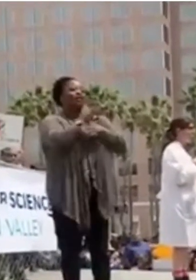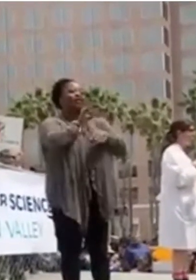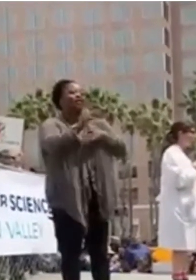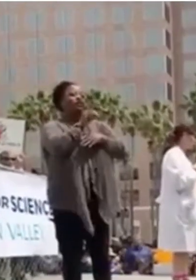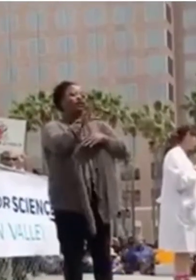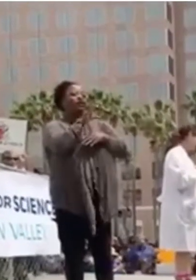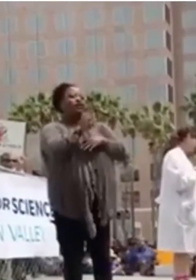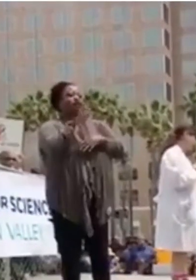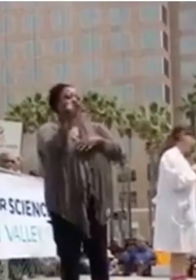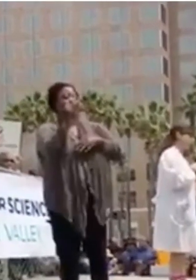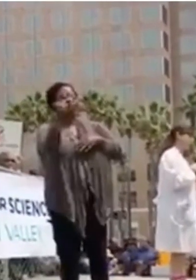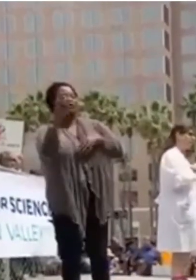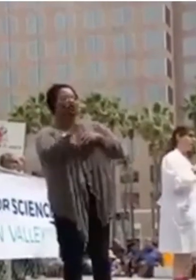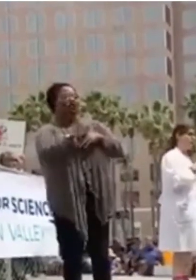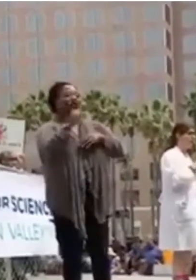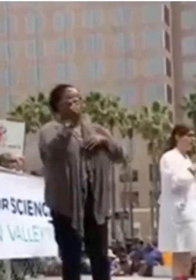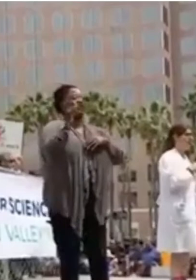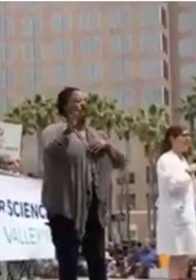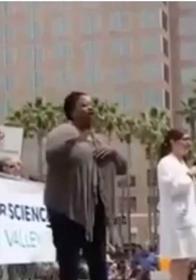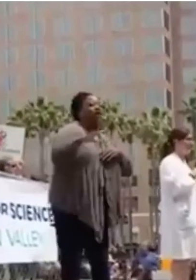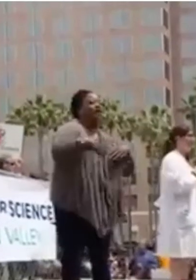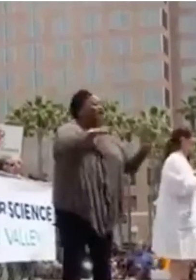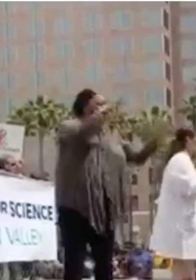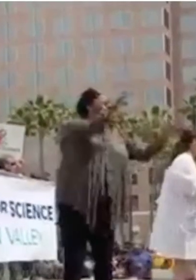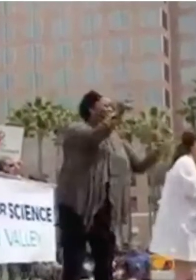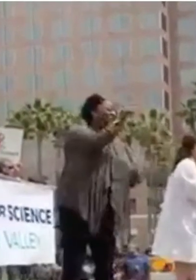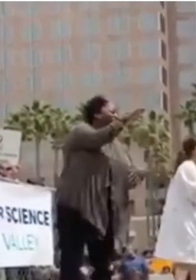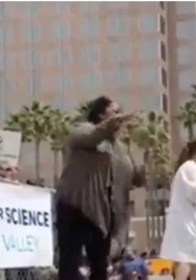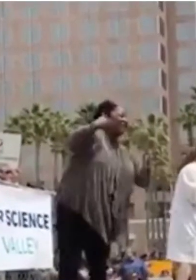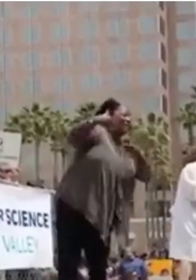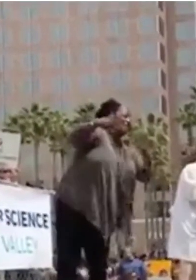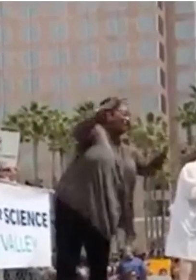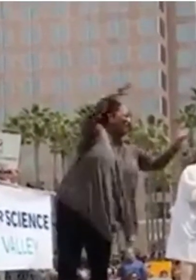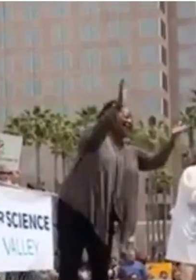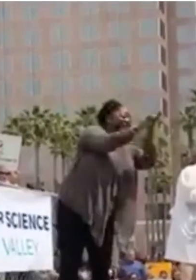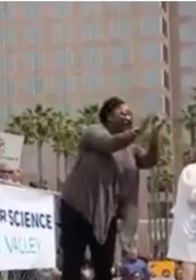trained in genetics. And I did my genetics.